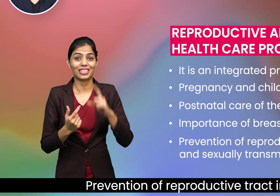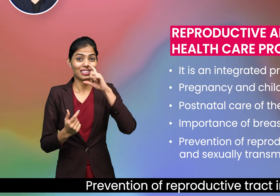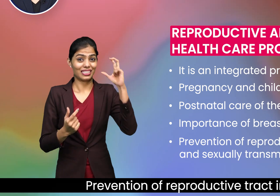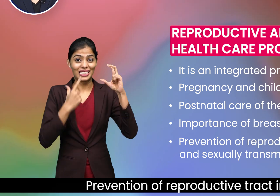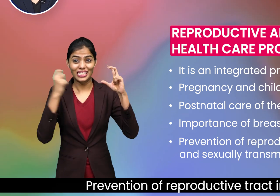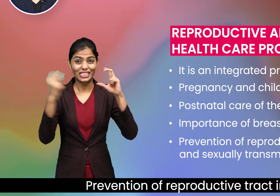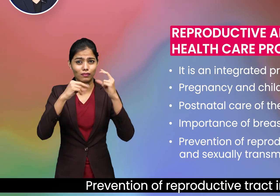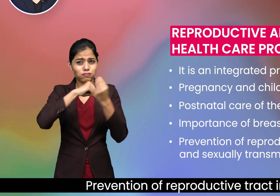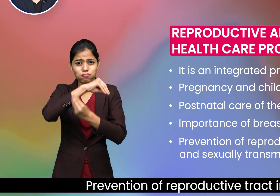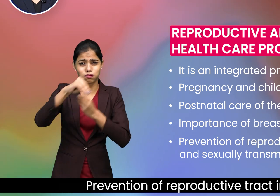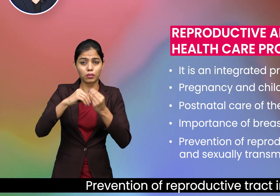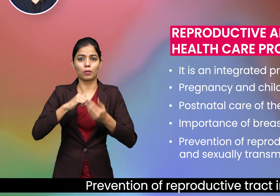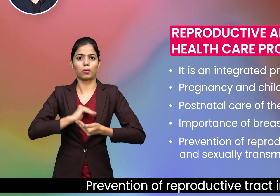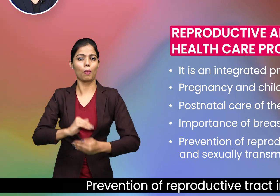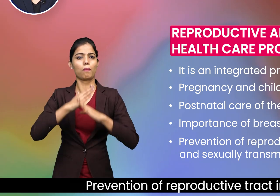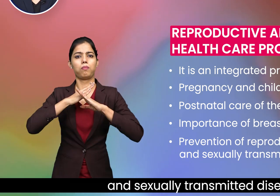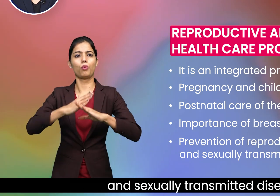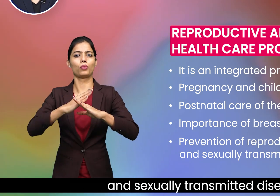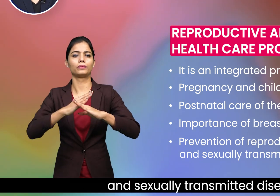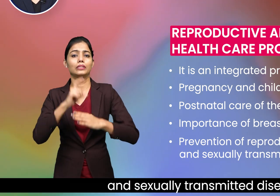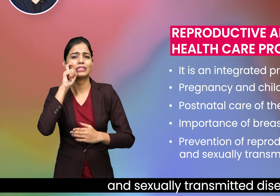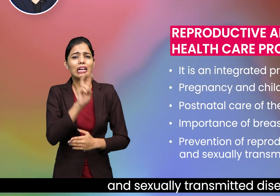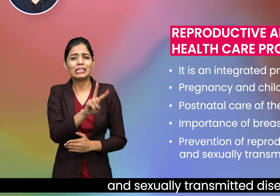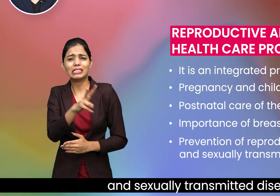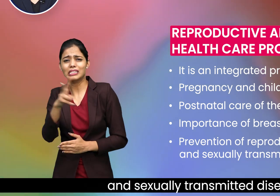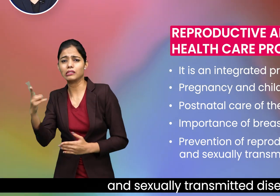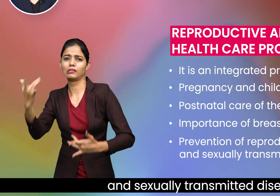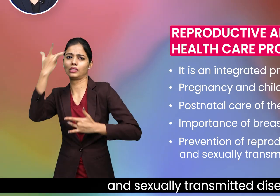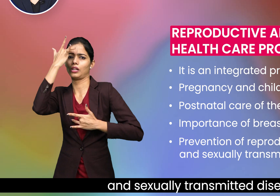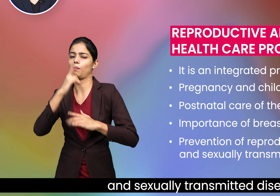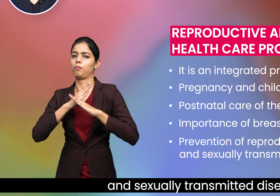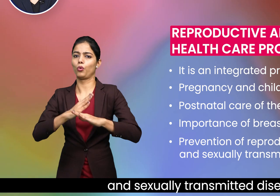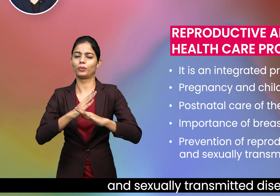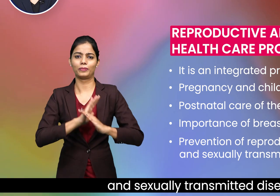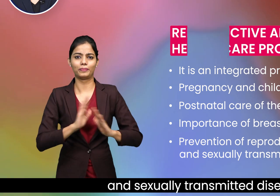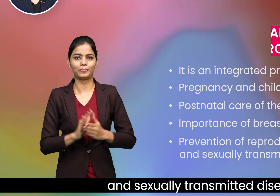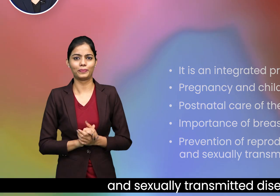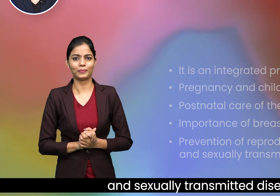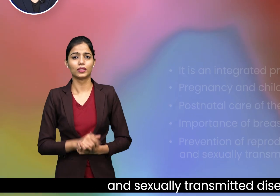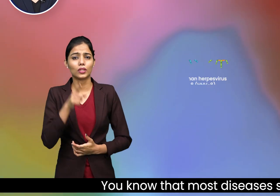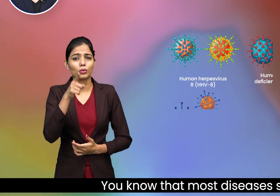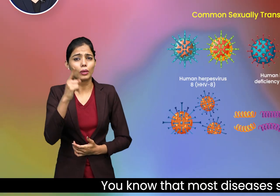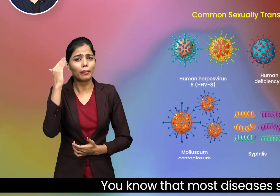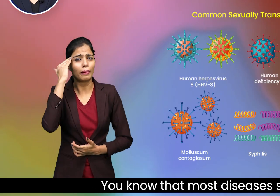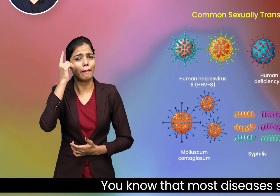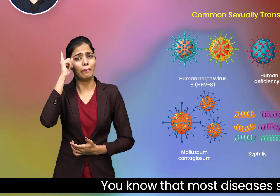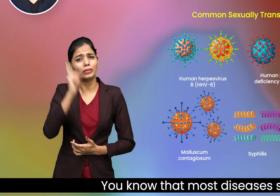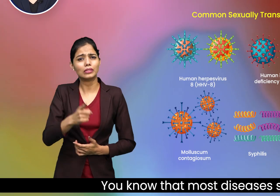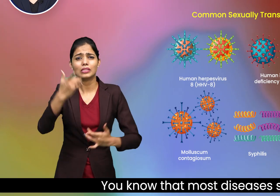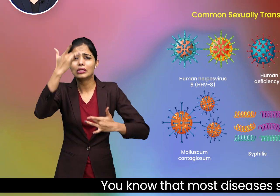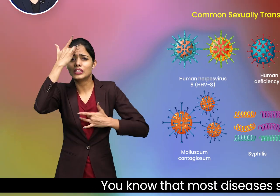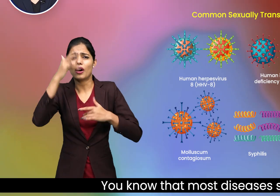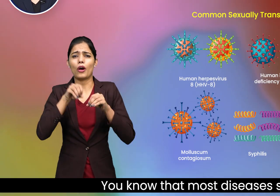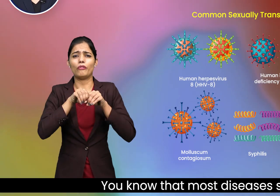prevention of reproductive tract infections and sexually transmitted diseases. You know that